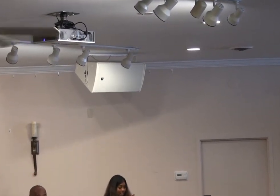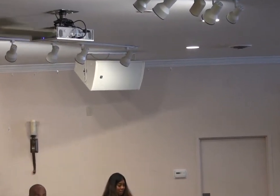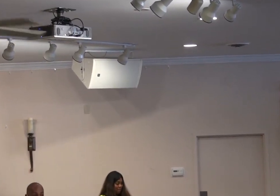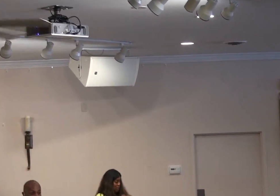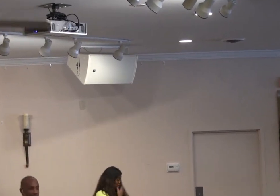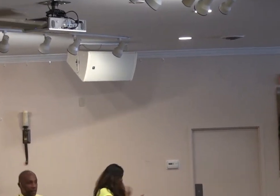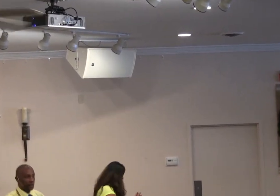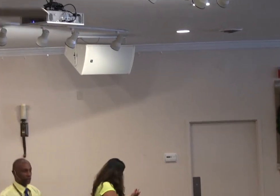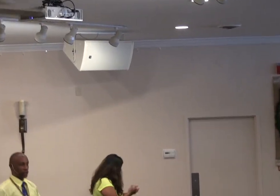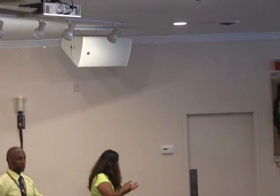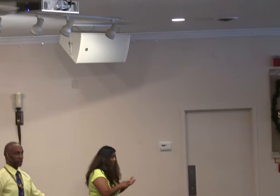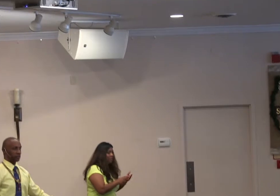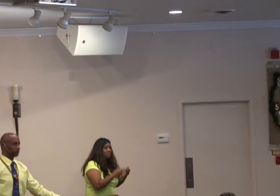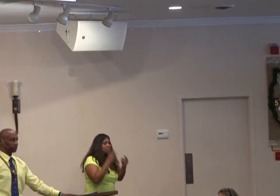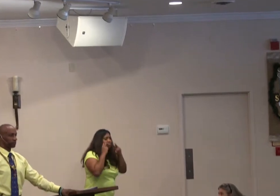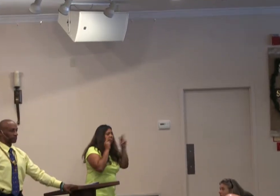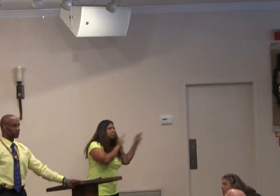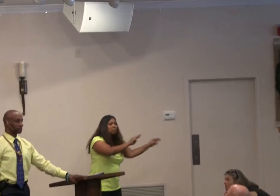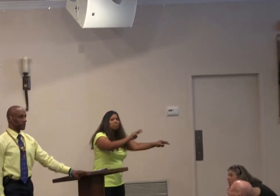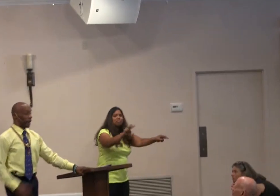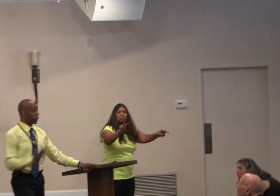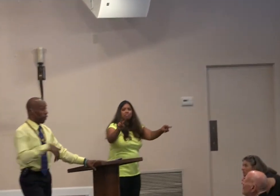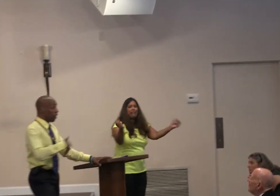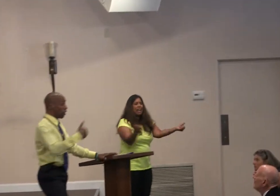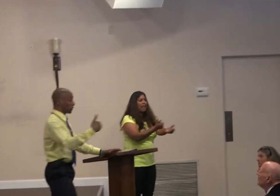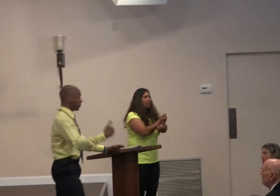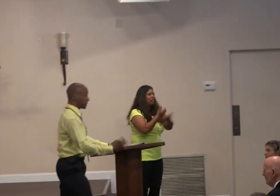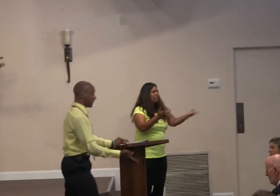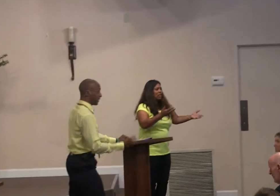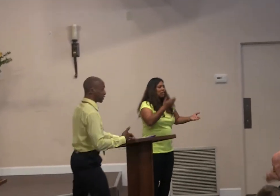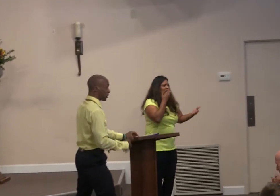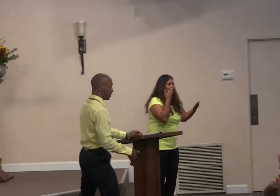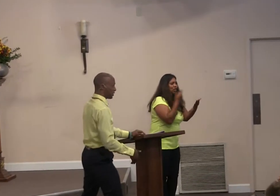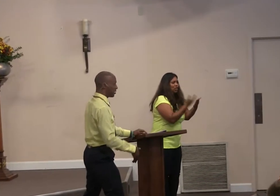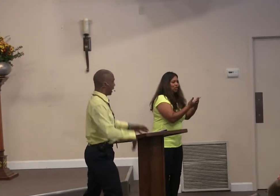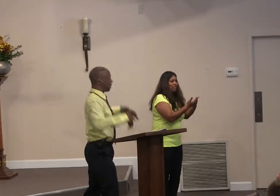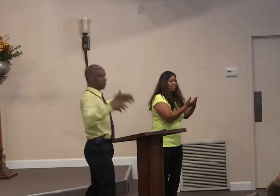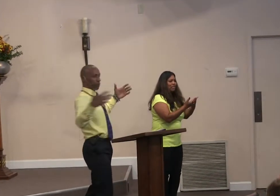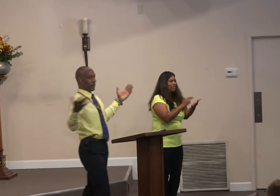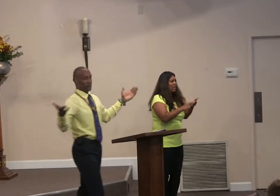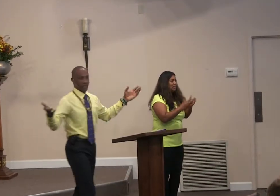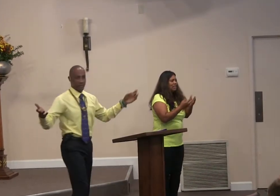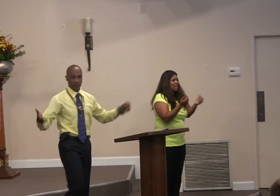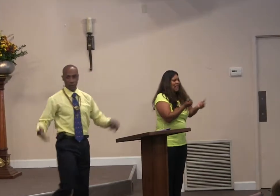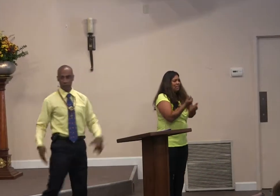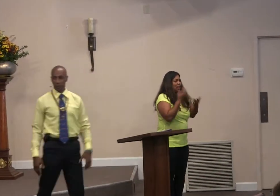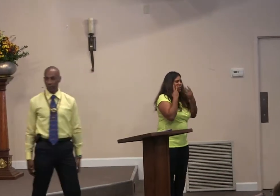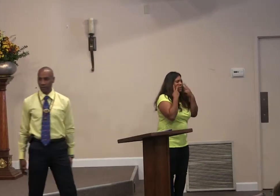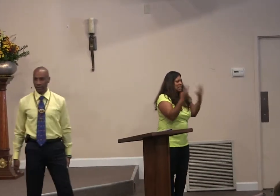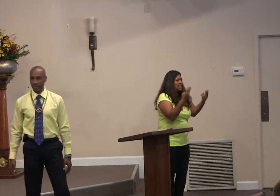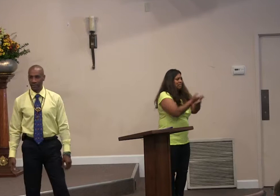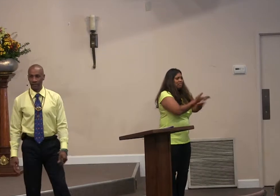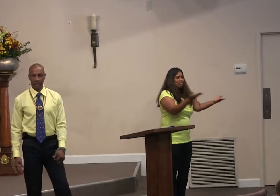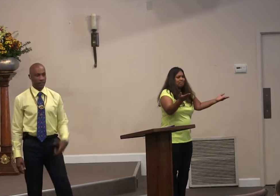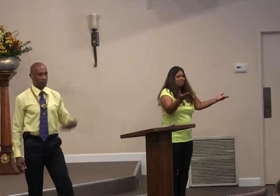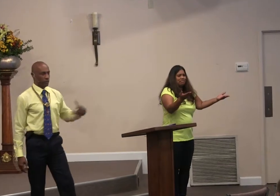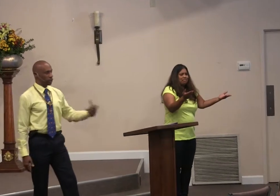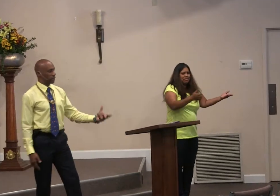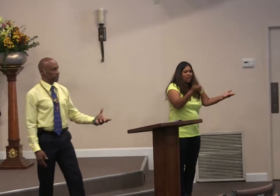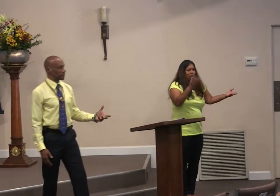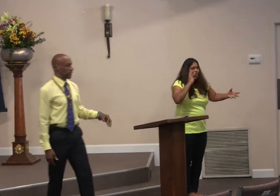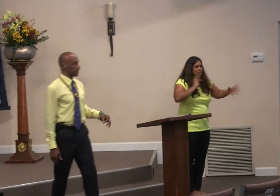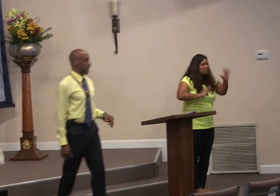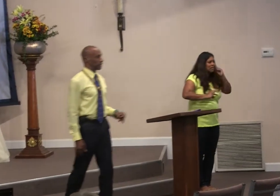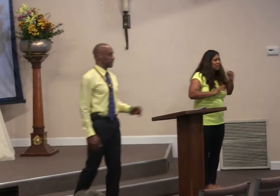we see is good. And when all that we see is good, what else is there to experience except